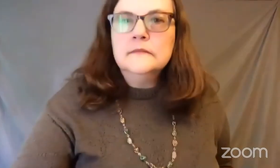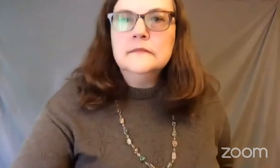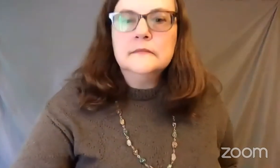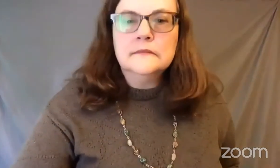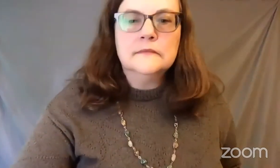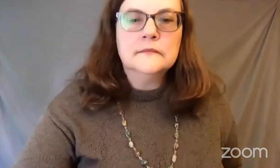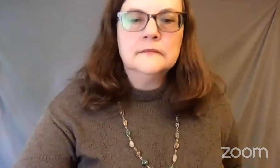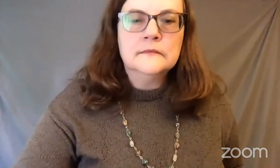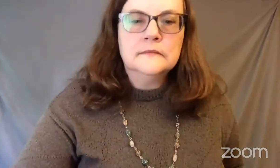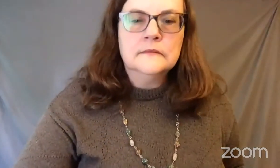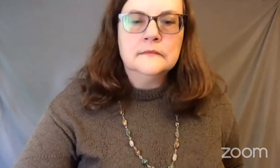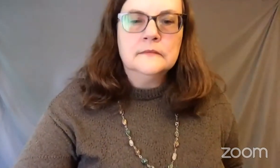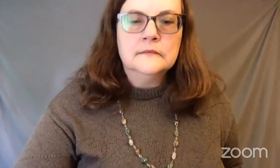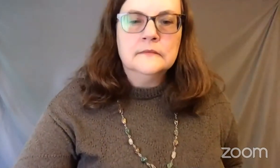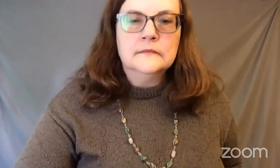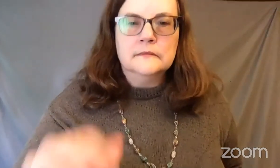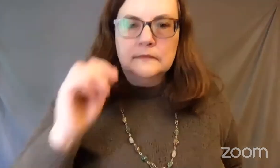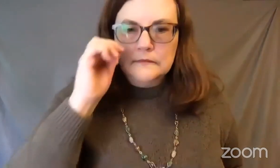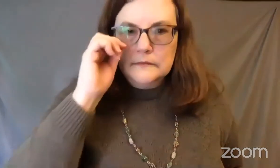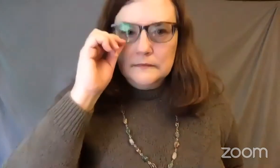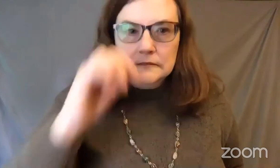and help us to be able to make predictions.